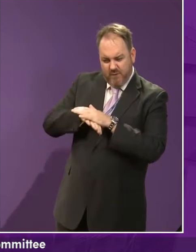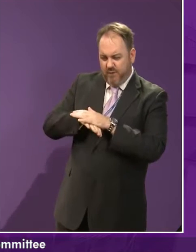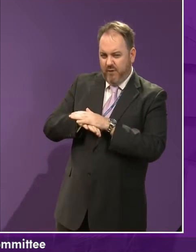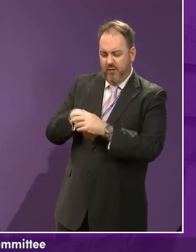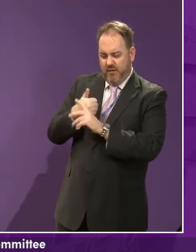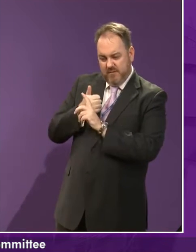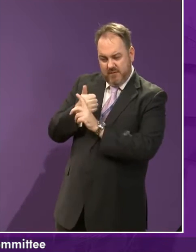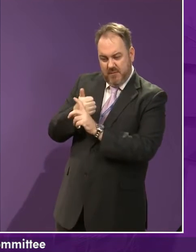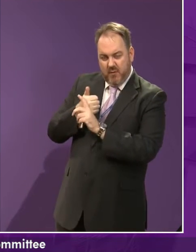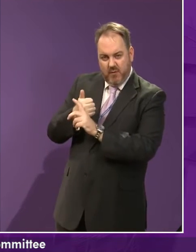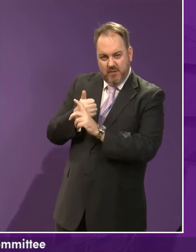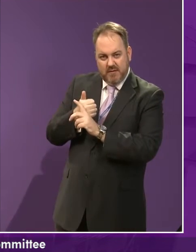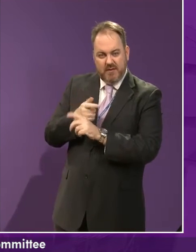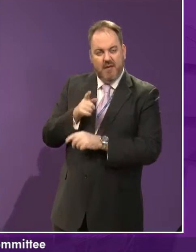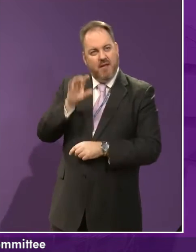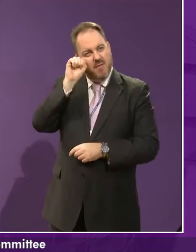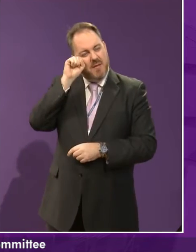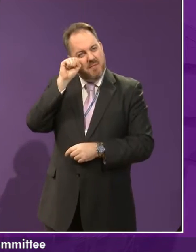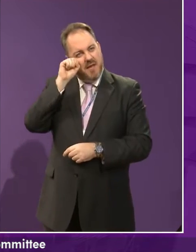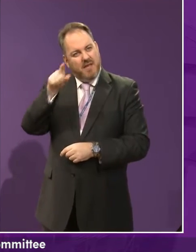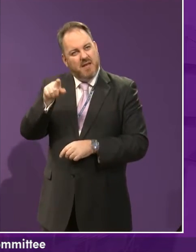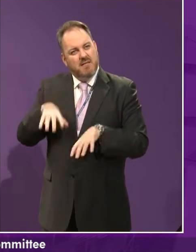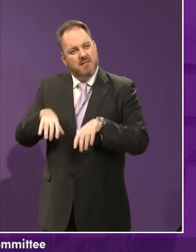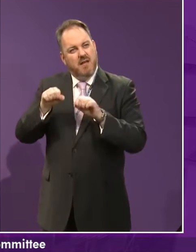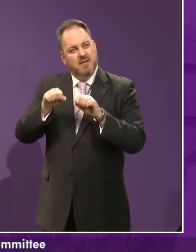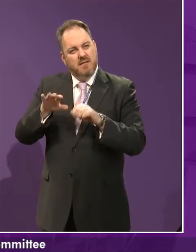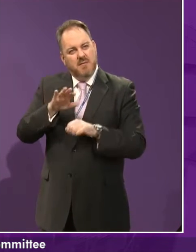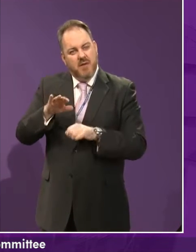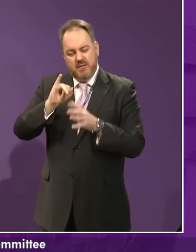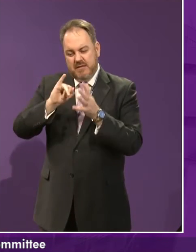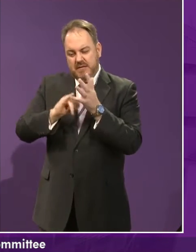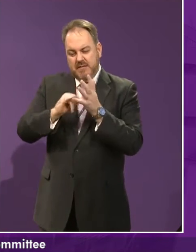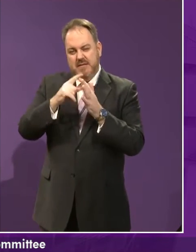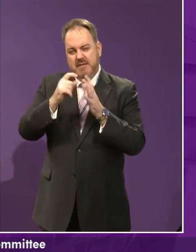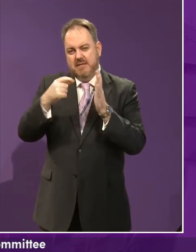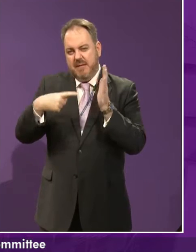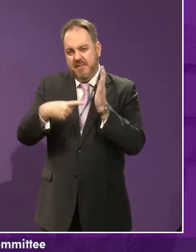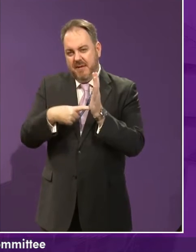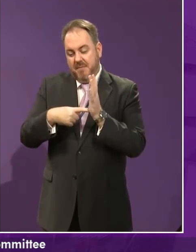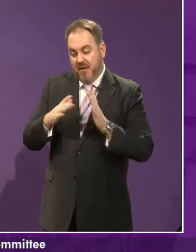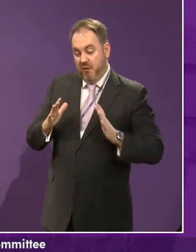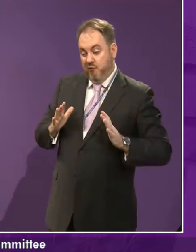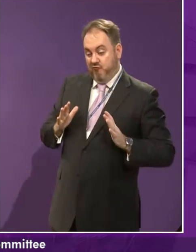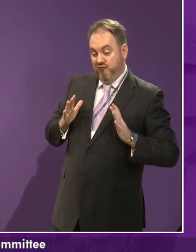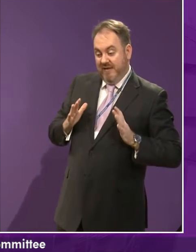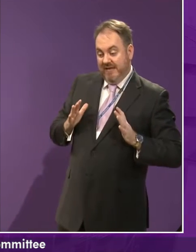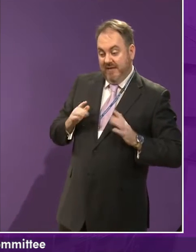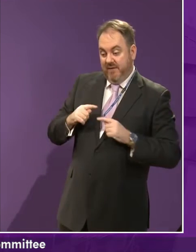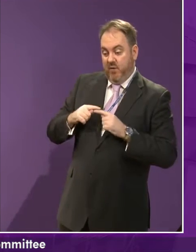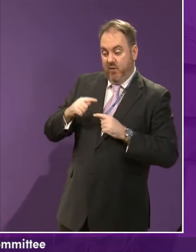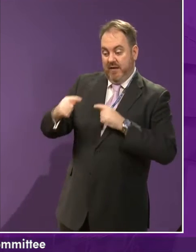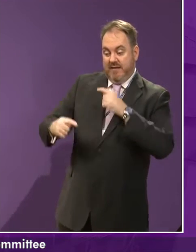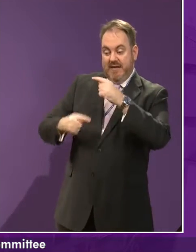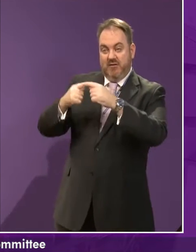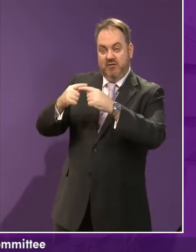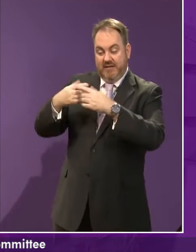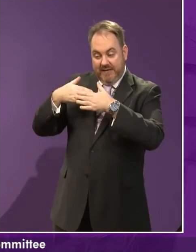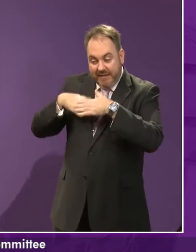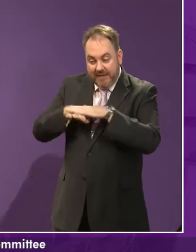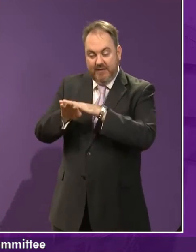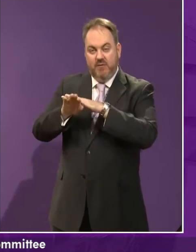was that open day was probably September, October for application or entry the following year. So from that point onwards,